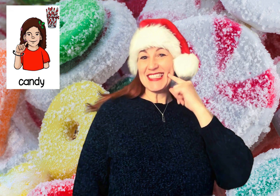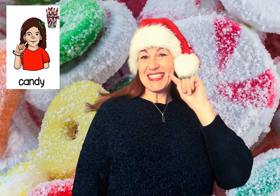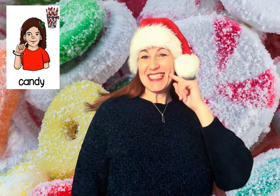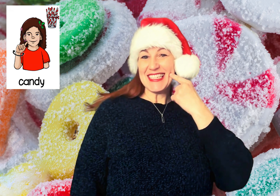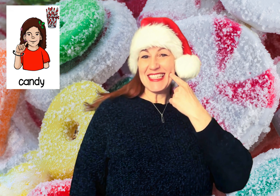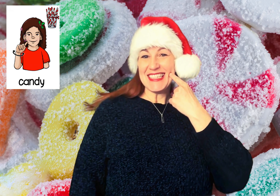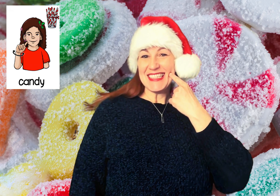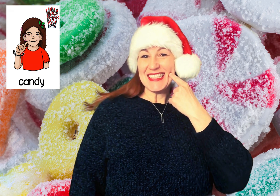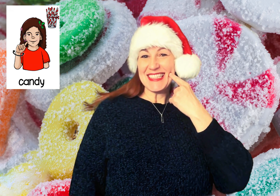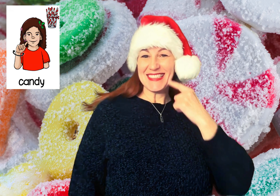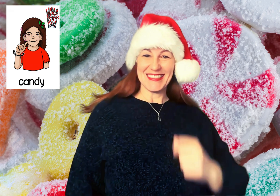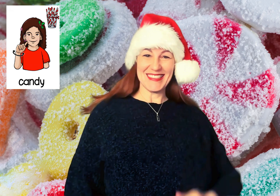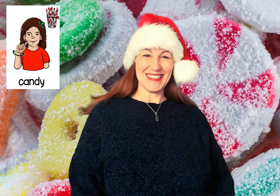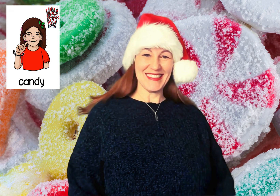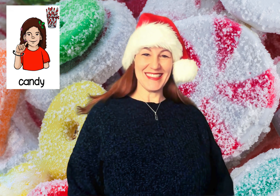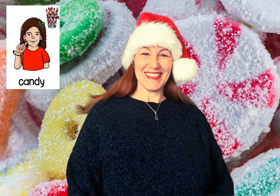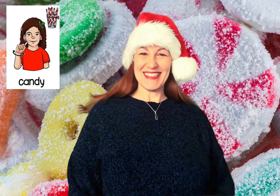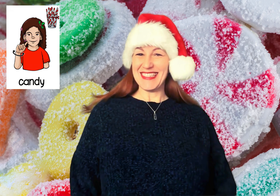Candy.